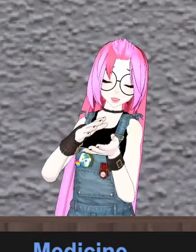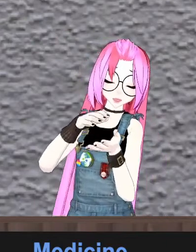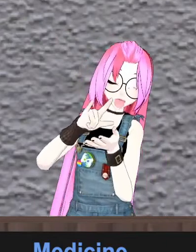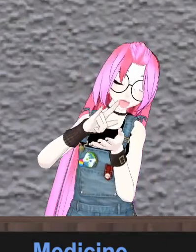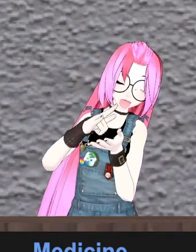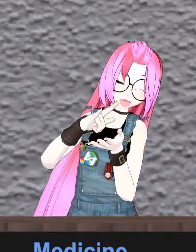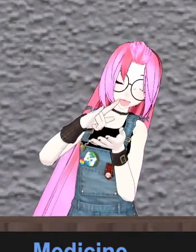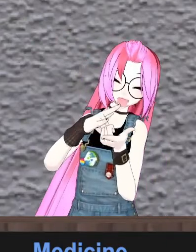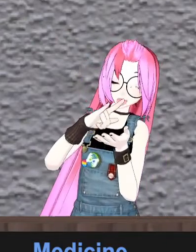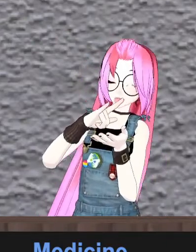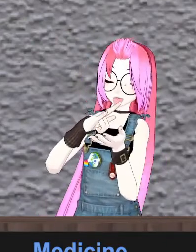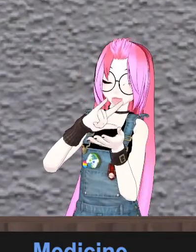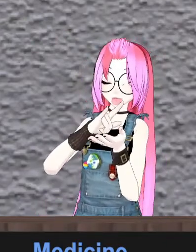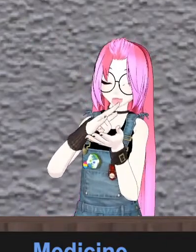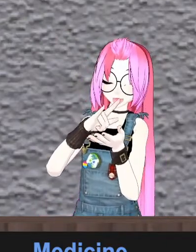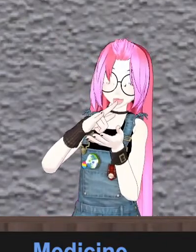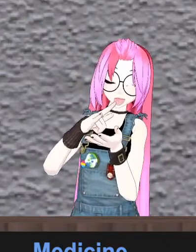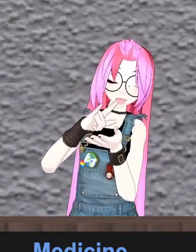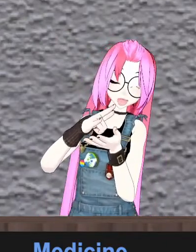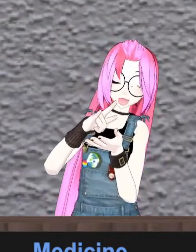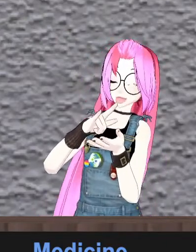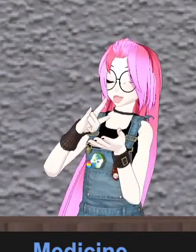So I use my rock and roll gesture because I don't have index.